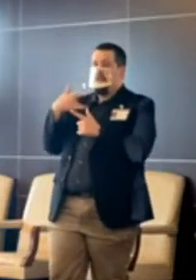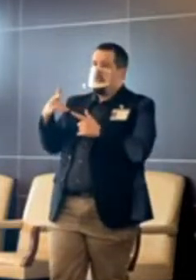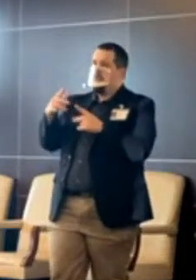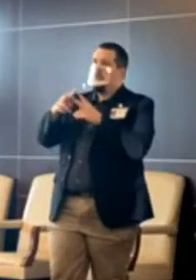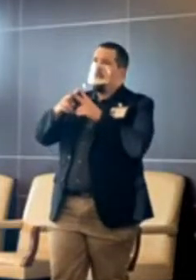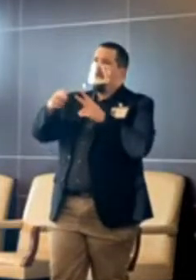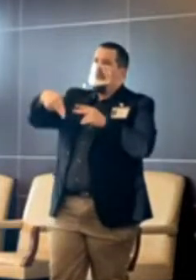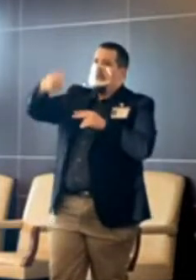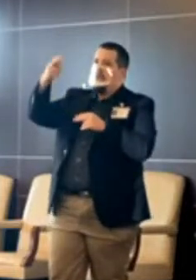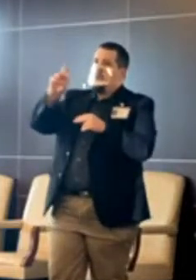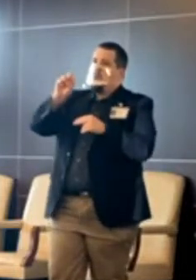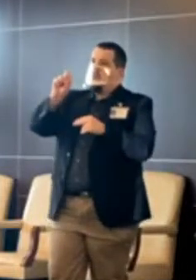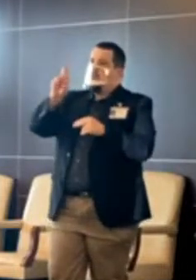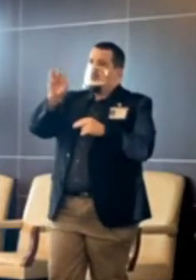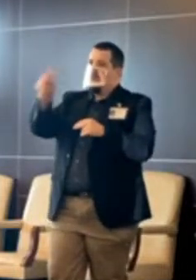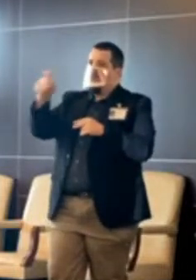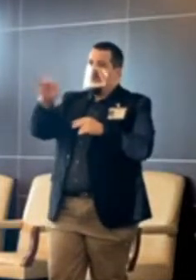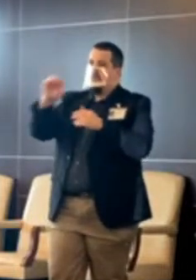COVID-19 pandemic surge.